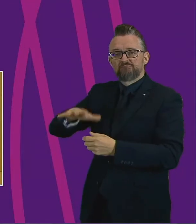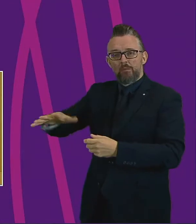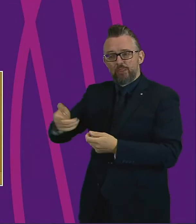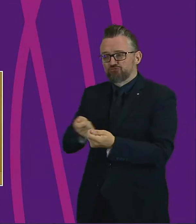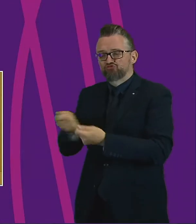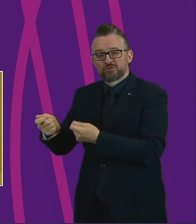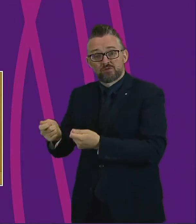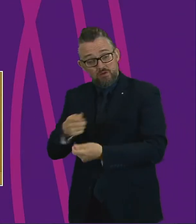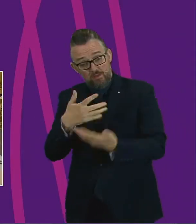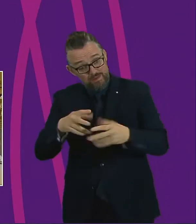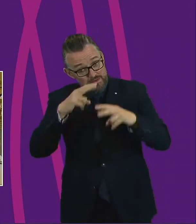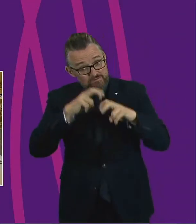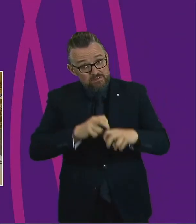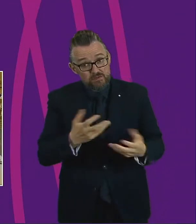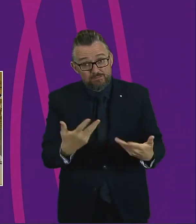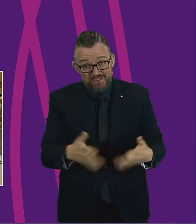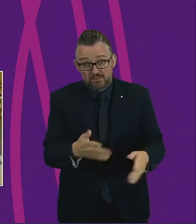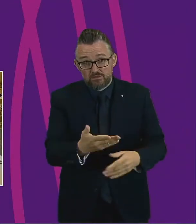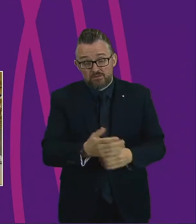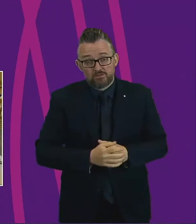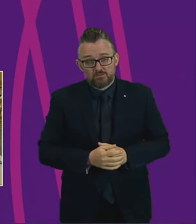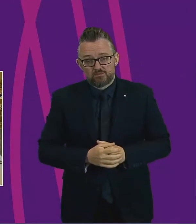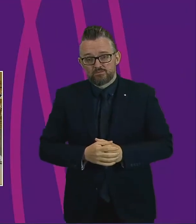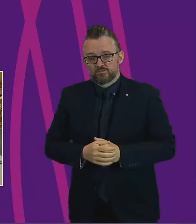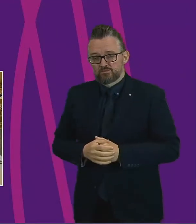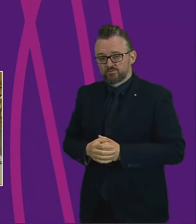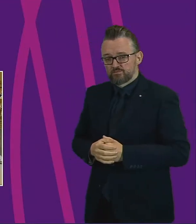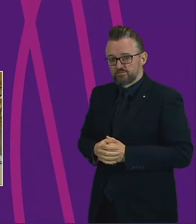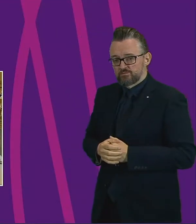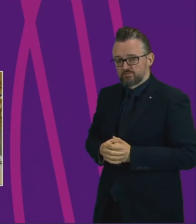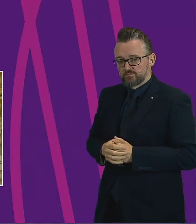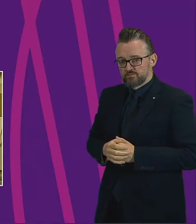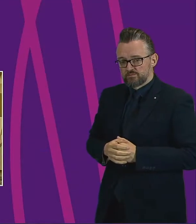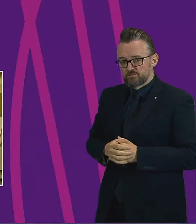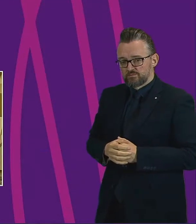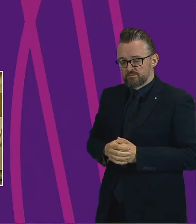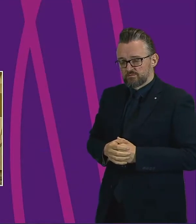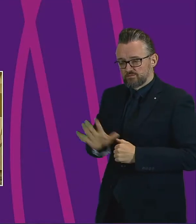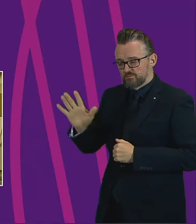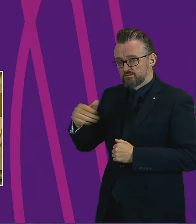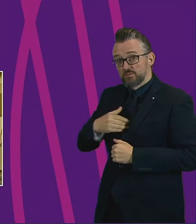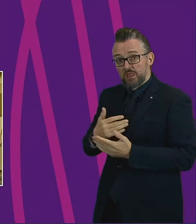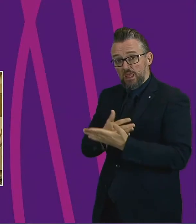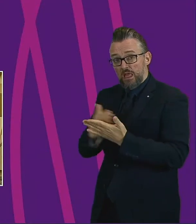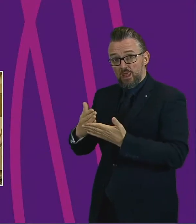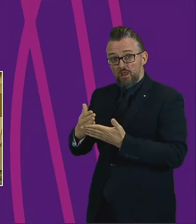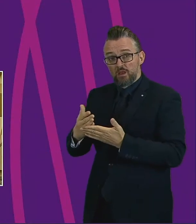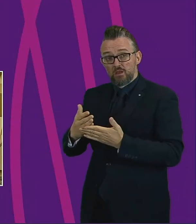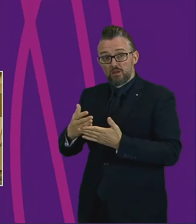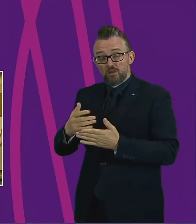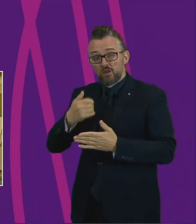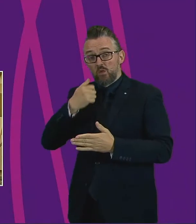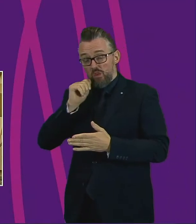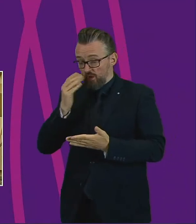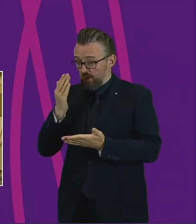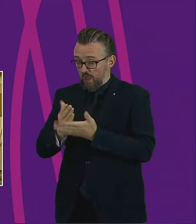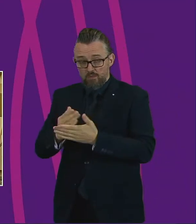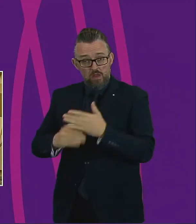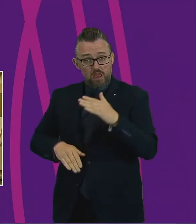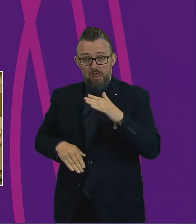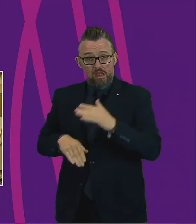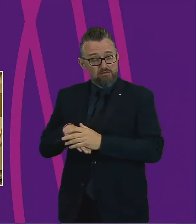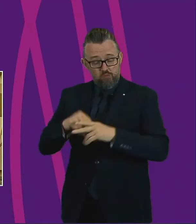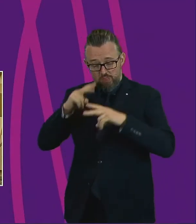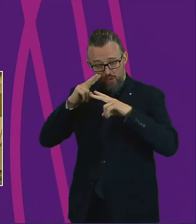coronavirus outbreak? First Minister. I've made clear that there will be full inquiry,